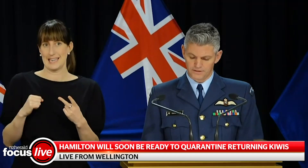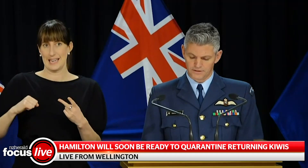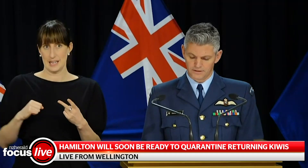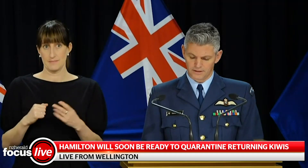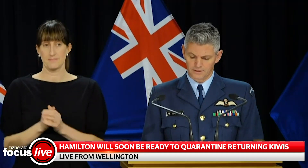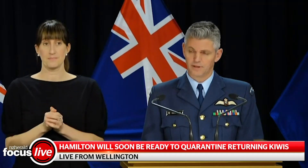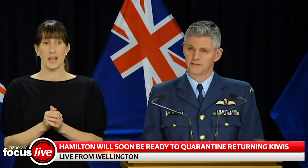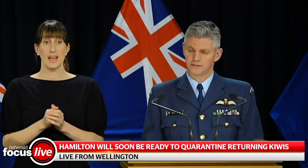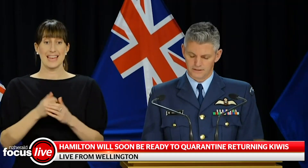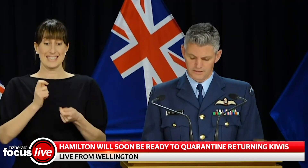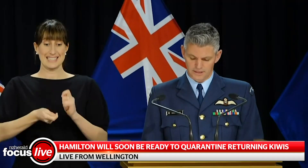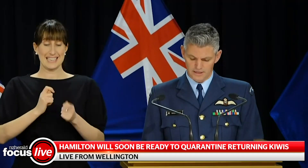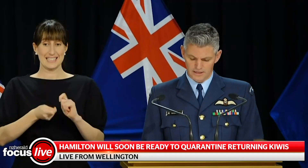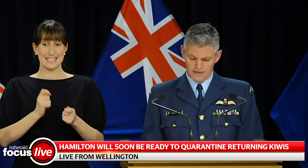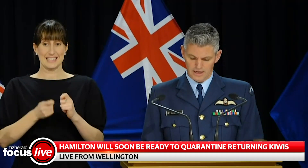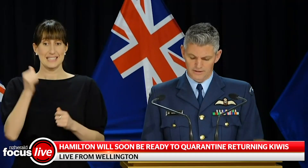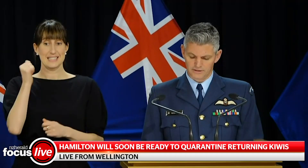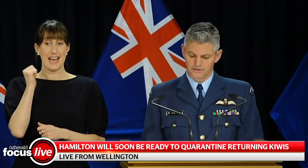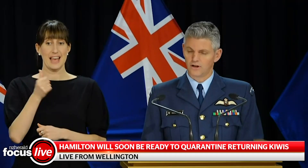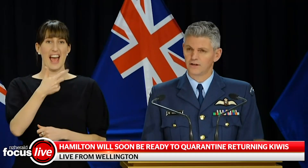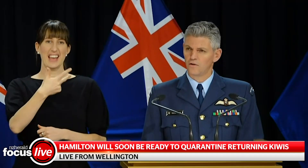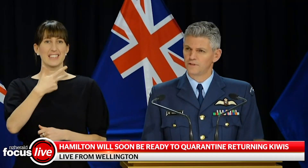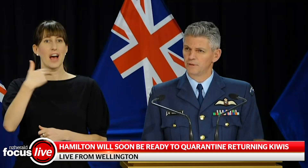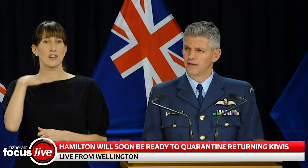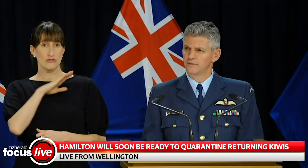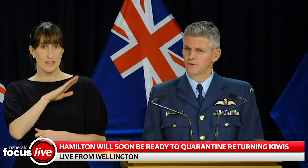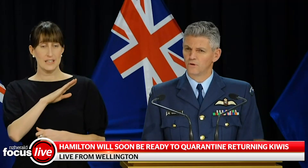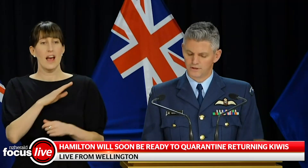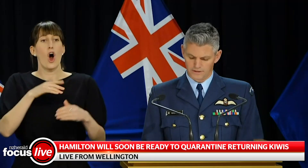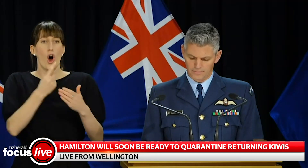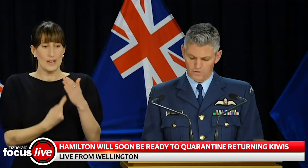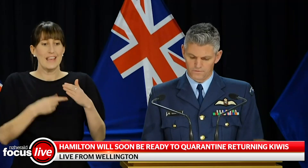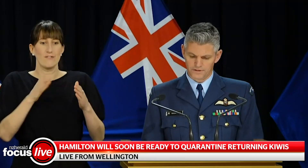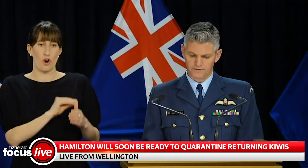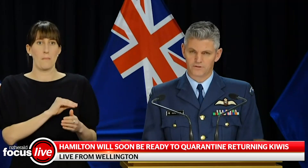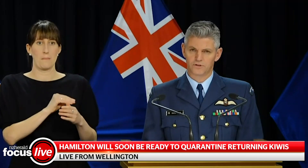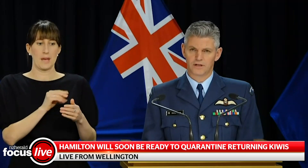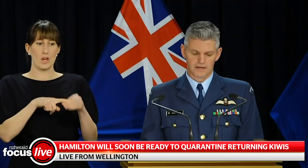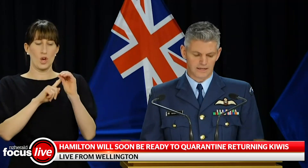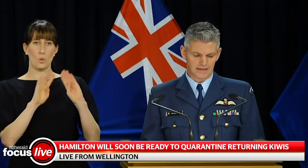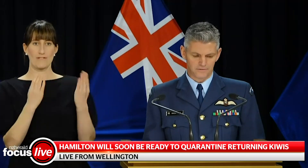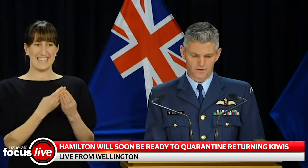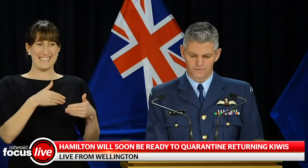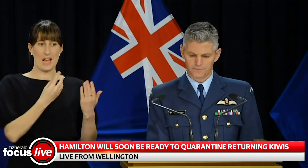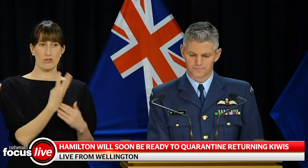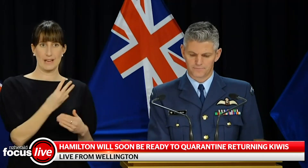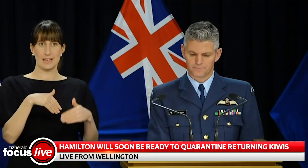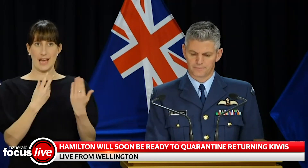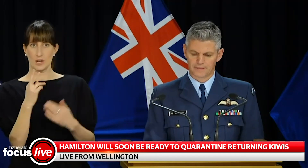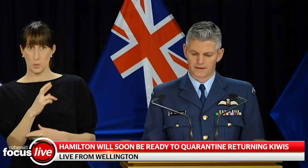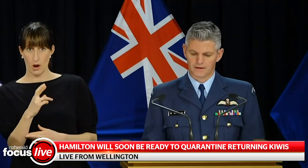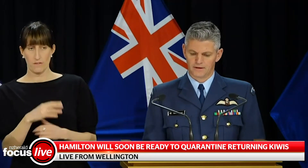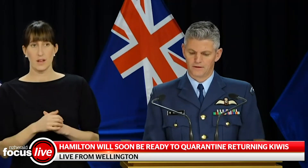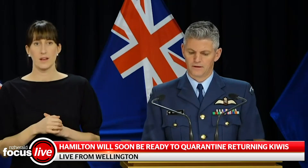12 tests completed yesterday, and this is slightly over the planned required number of 785.